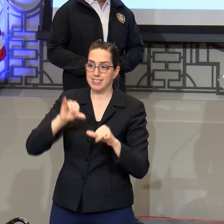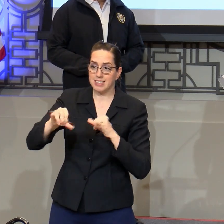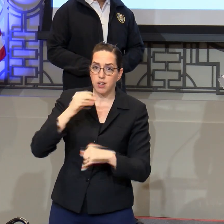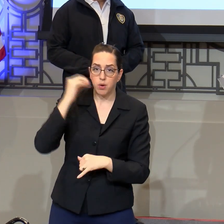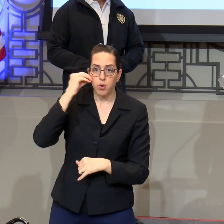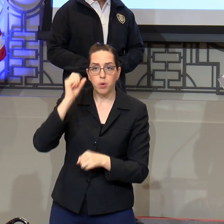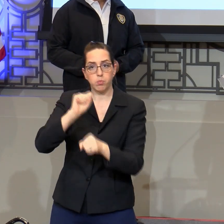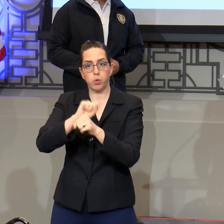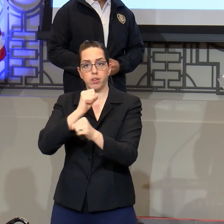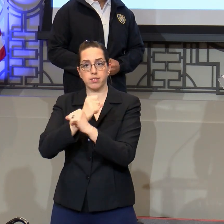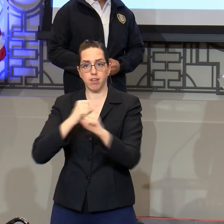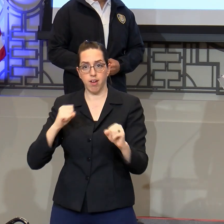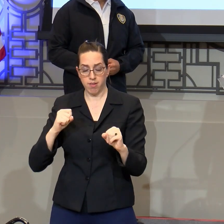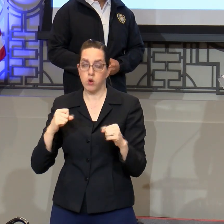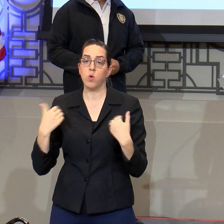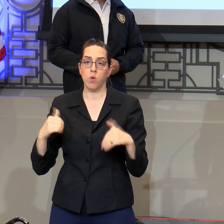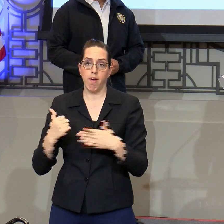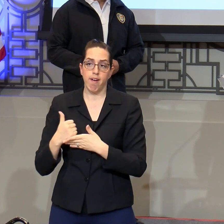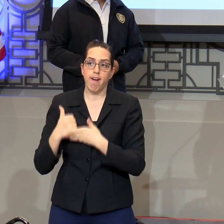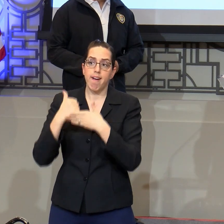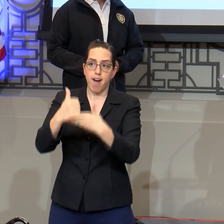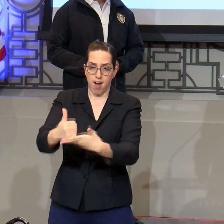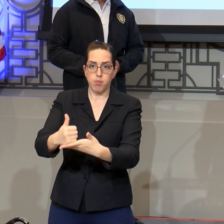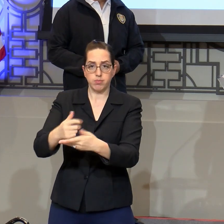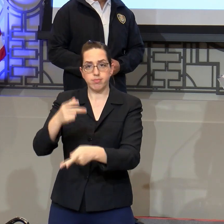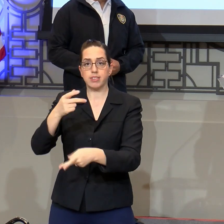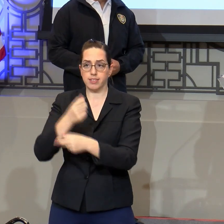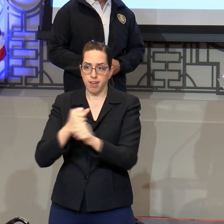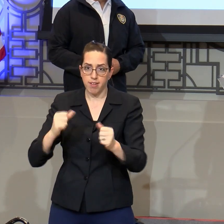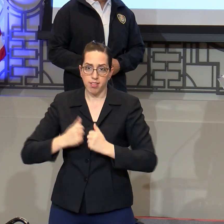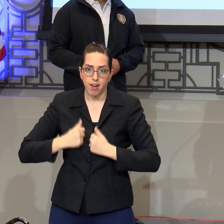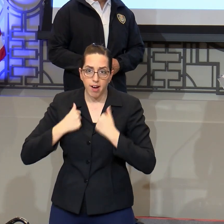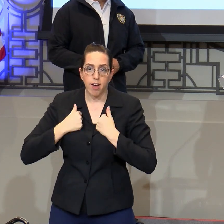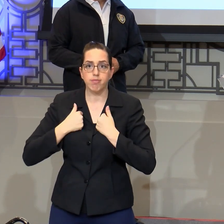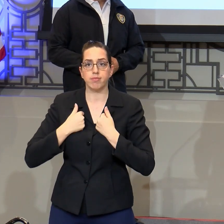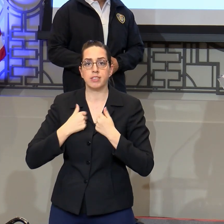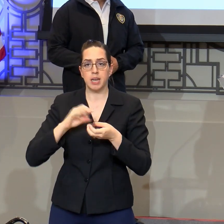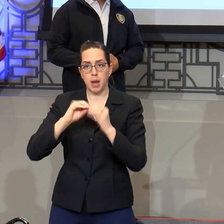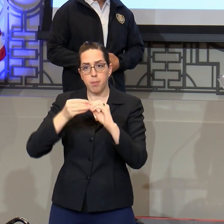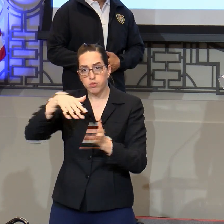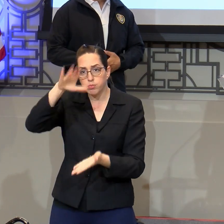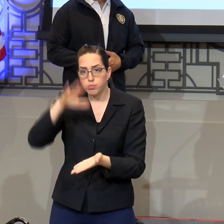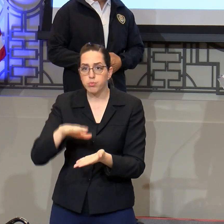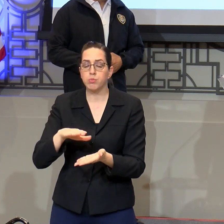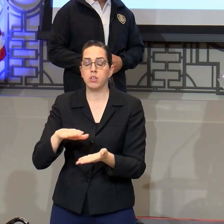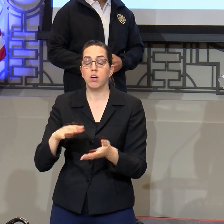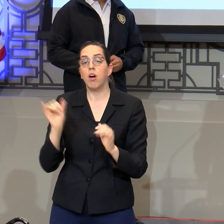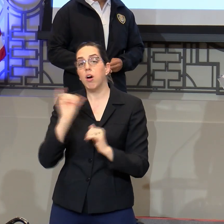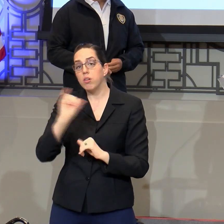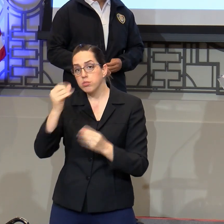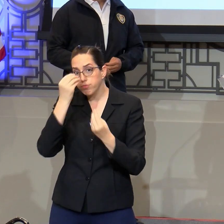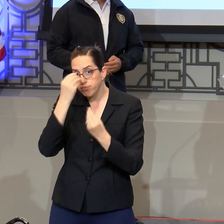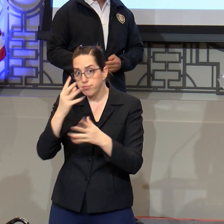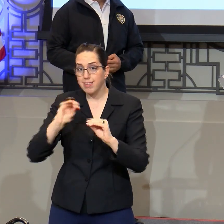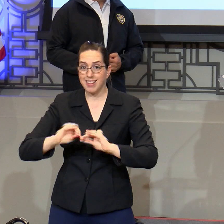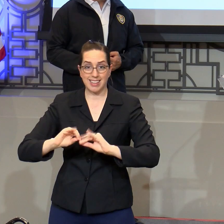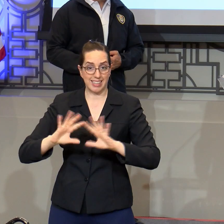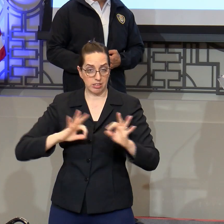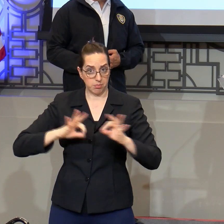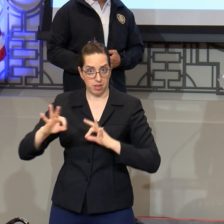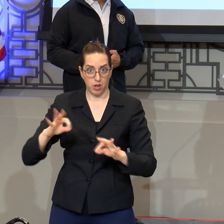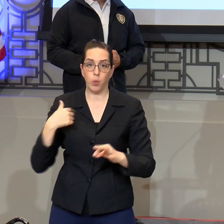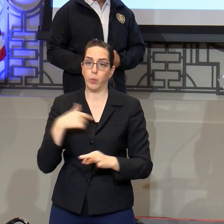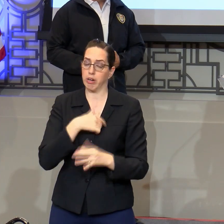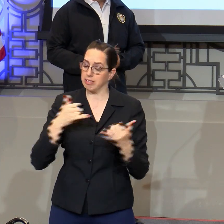work-safe order are making a difference and are saving lives. But I also want to make clear that we are still going through